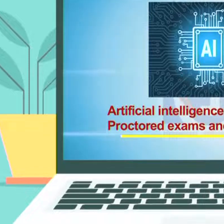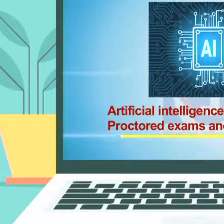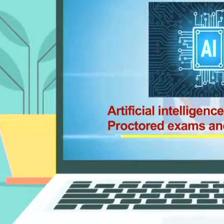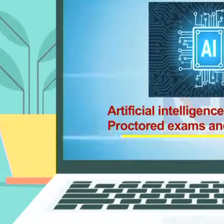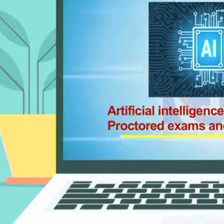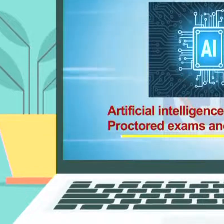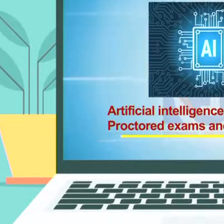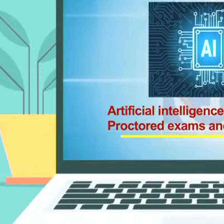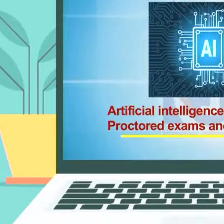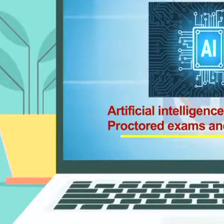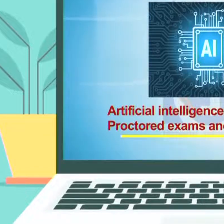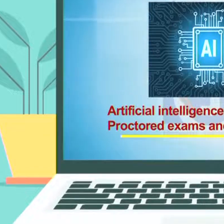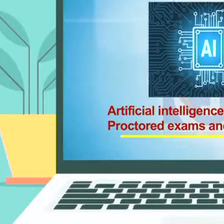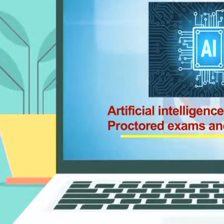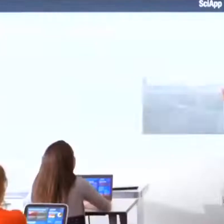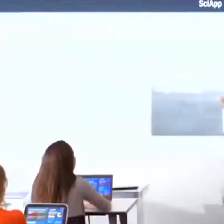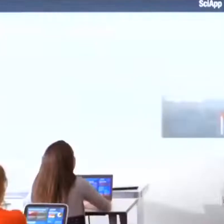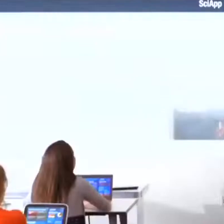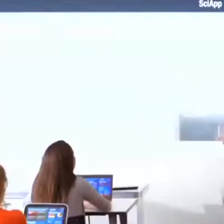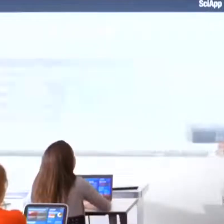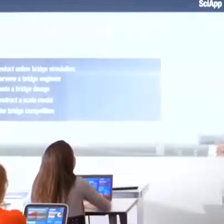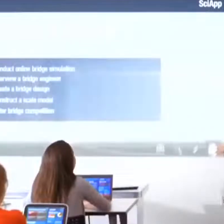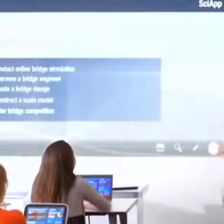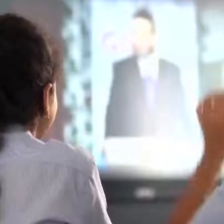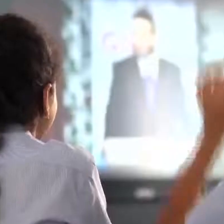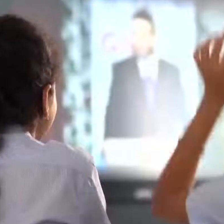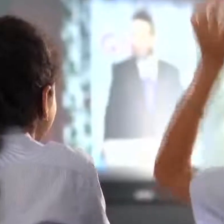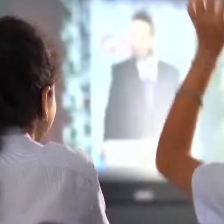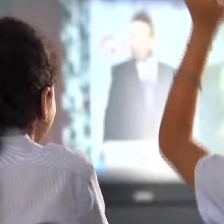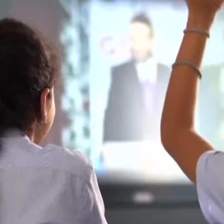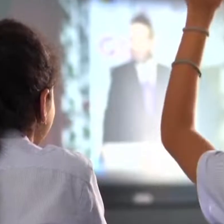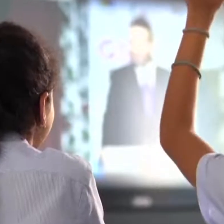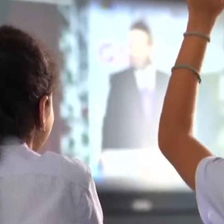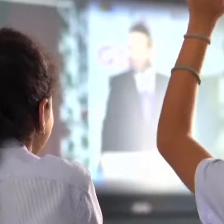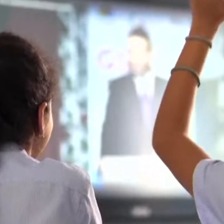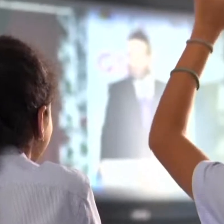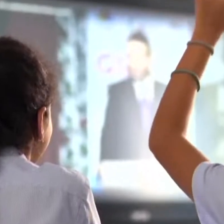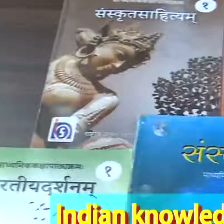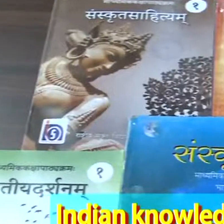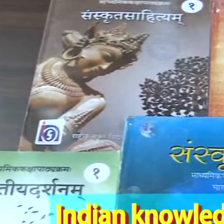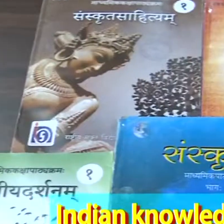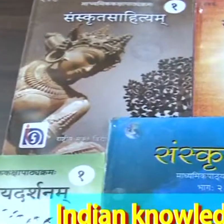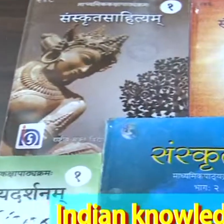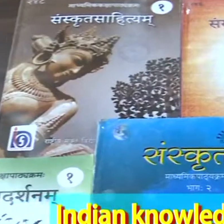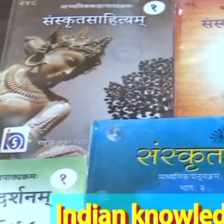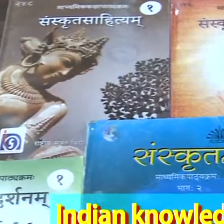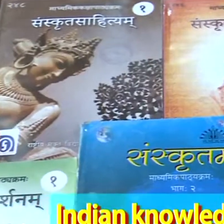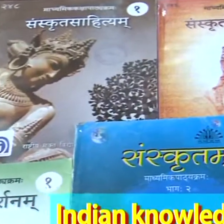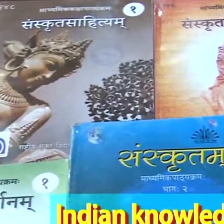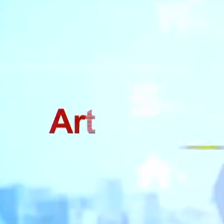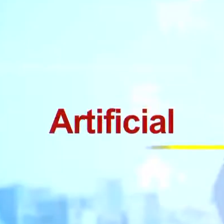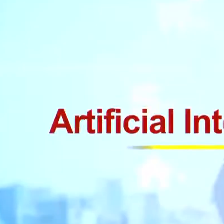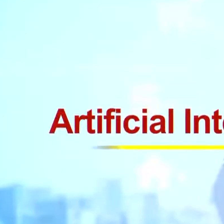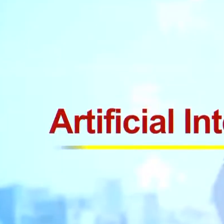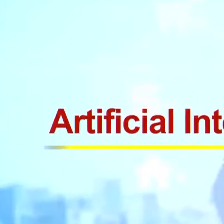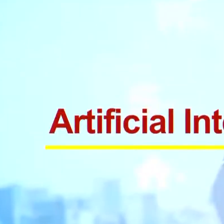facilities. Not only this, learners can get information of Indian knowledge tradition, artificial